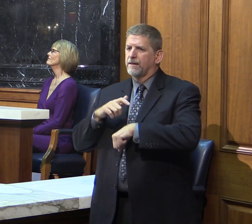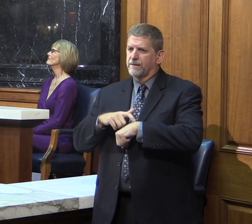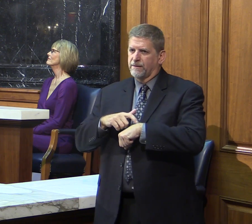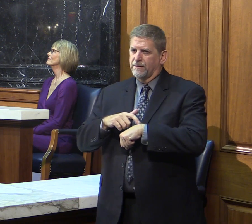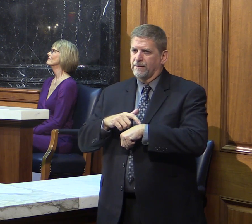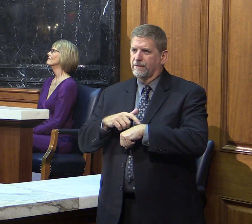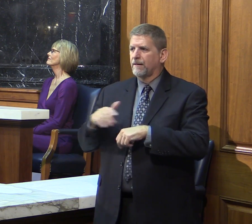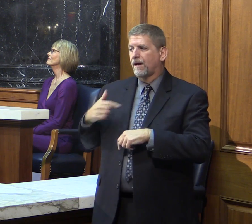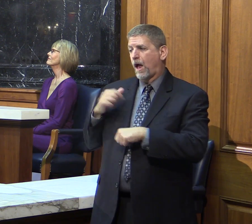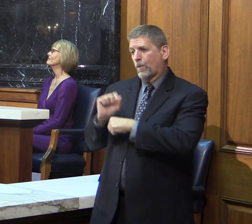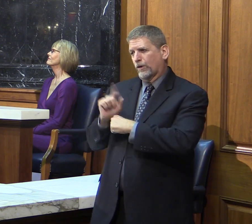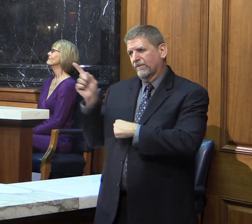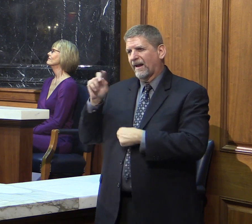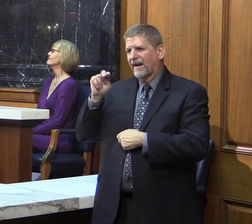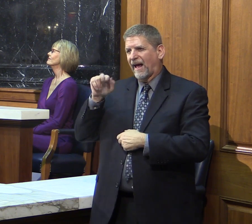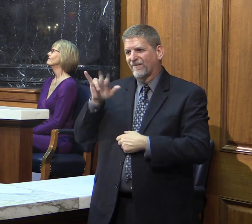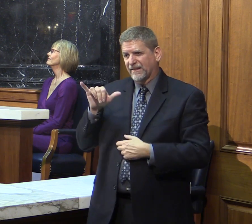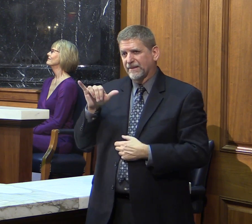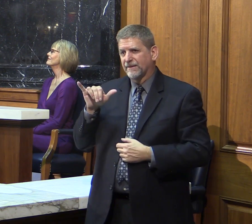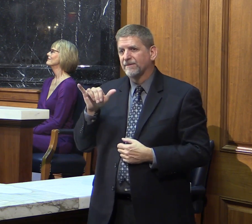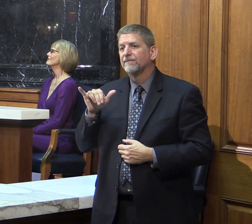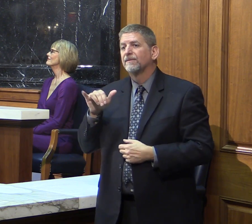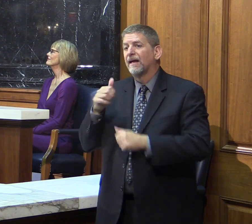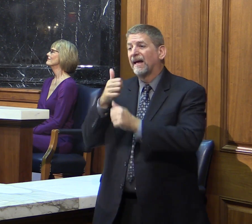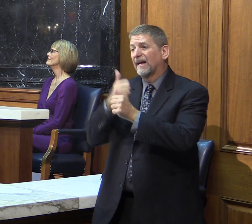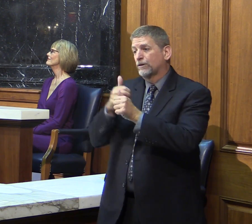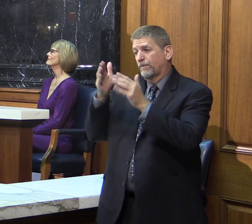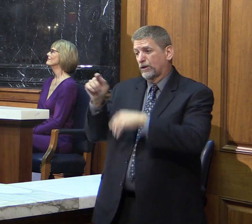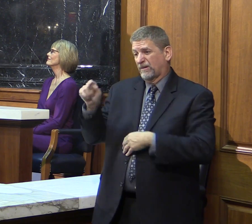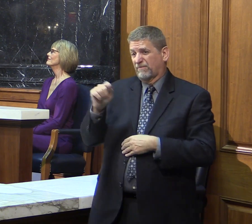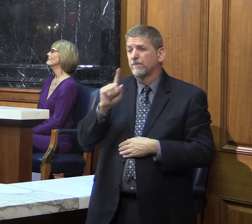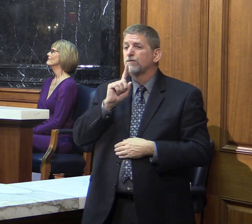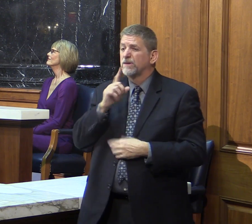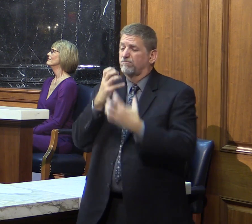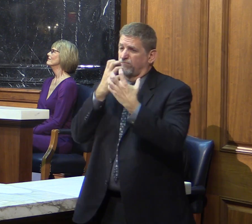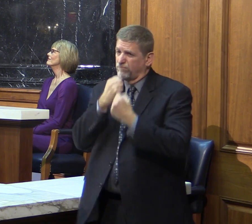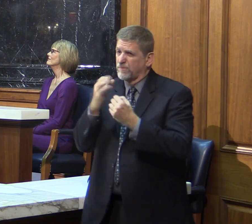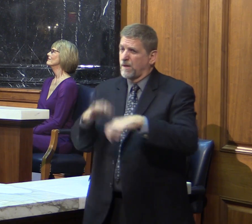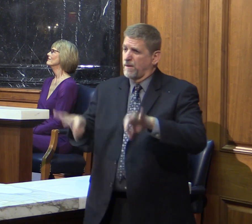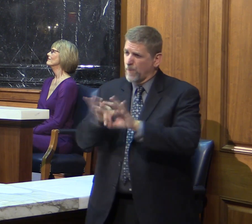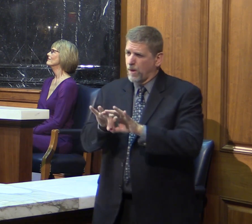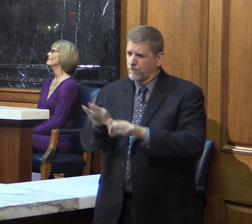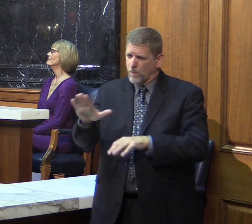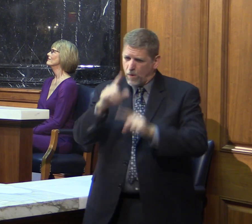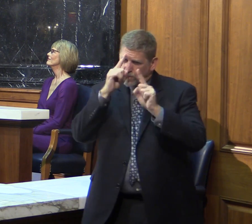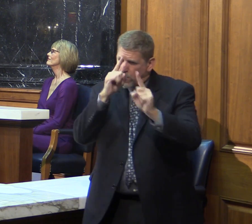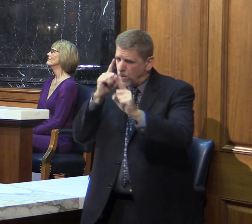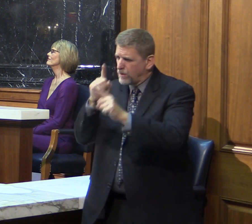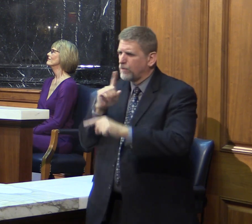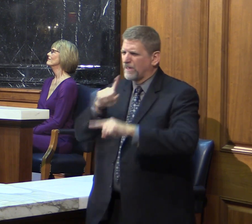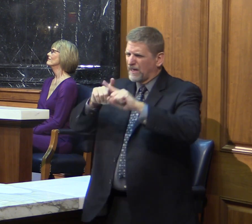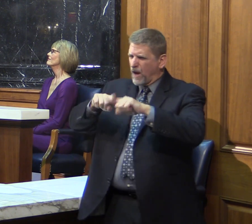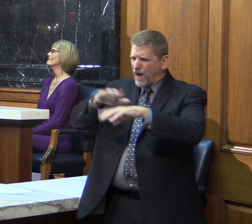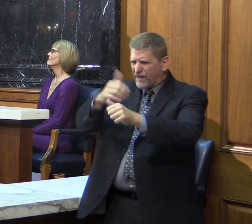each person is vitally important to fulfill the mission. If you know you can count on the person on your left and on